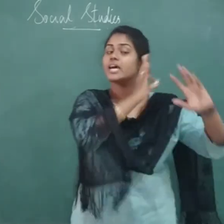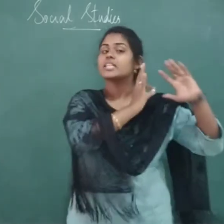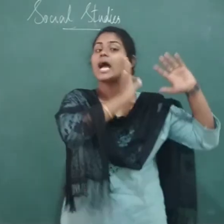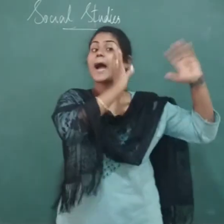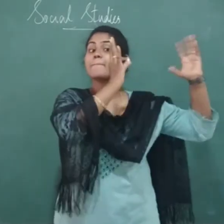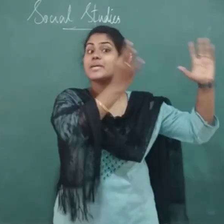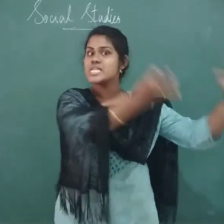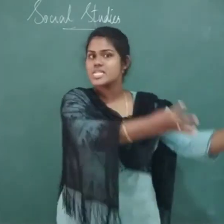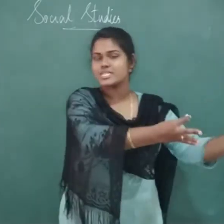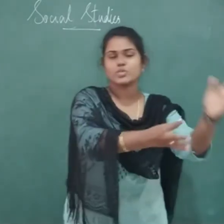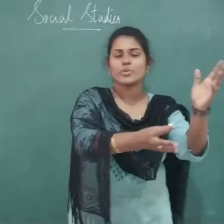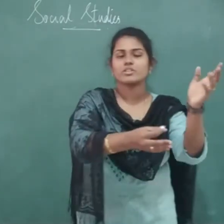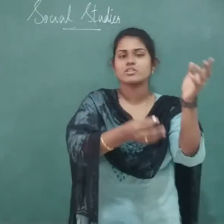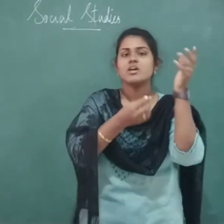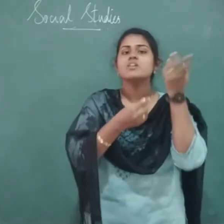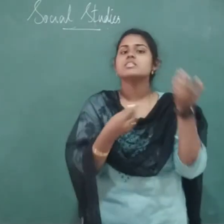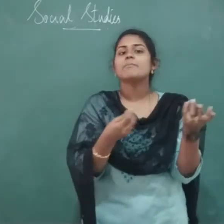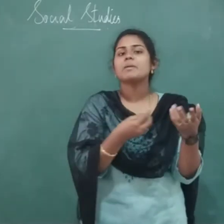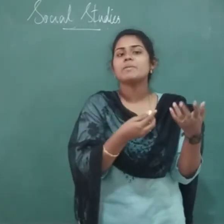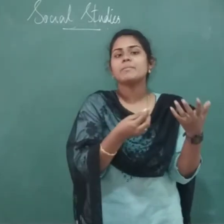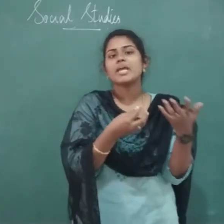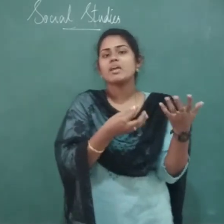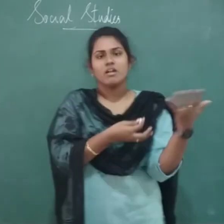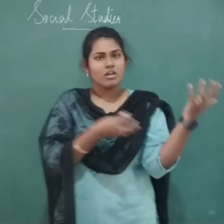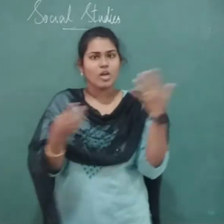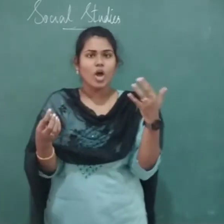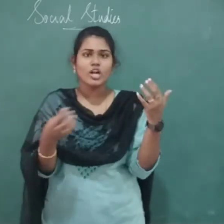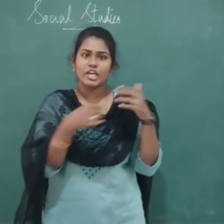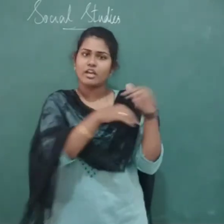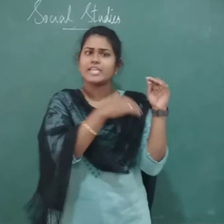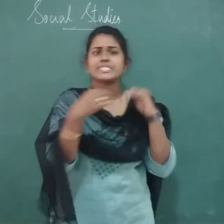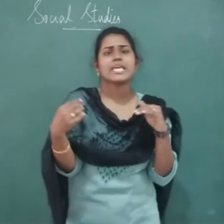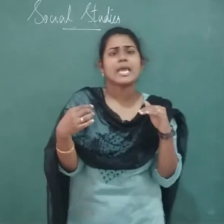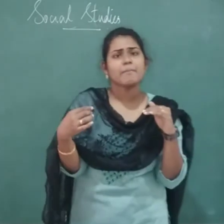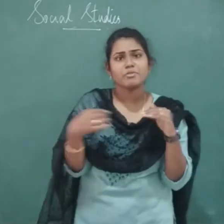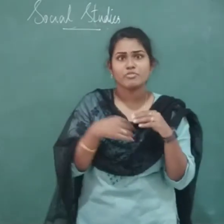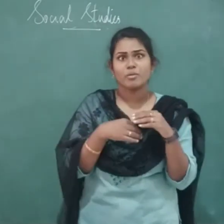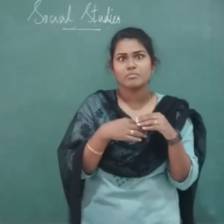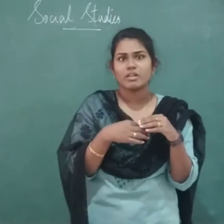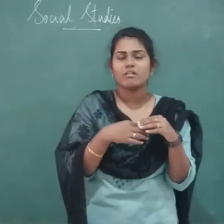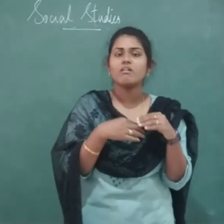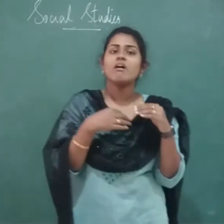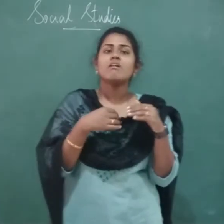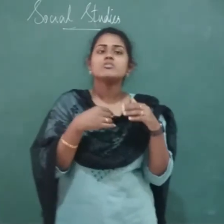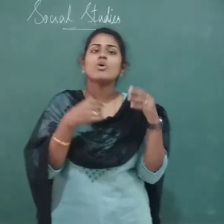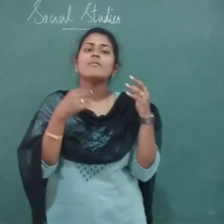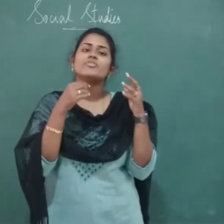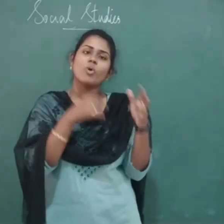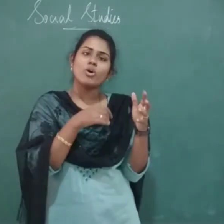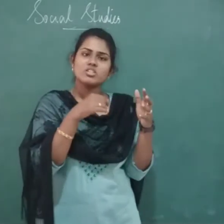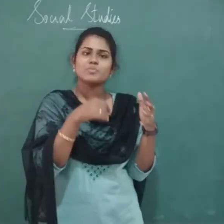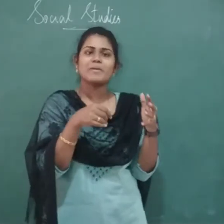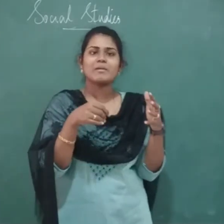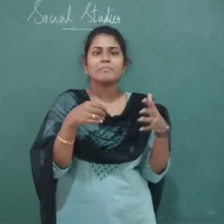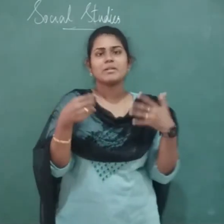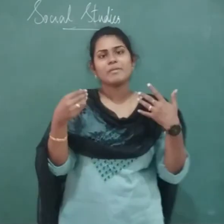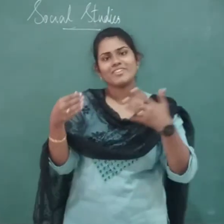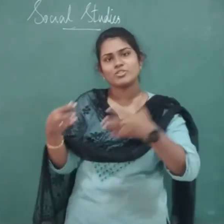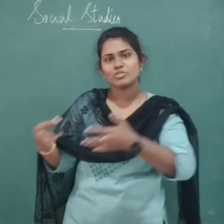That happened situation. Some people may got escaped from there. So those people may went to